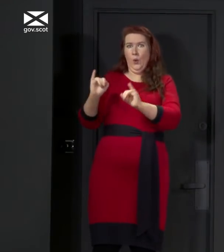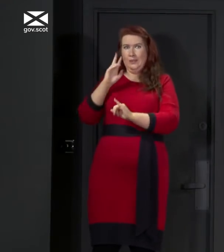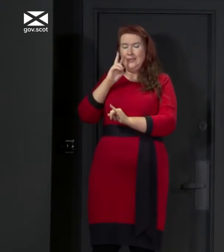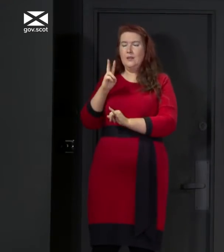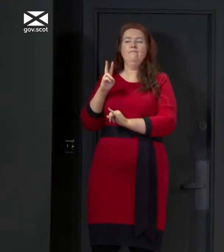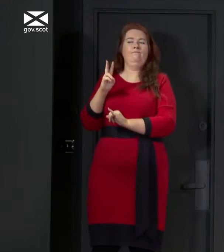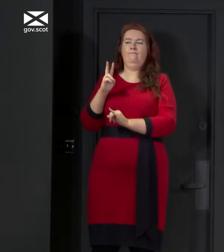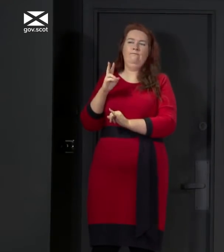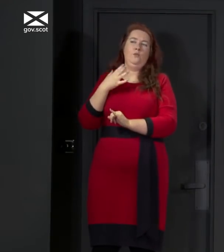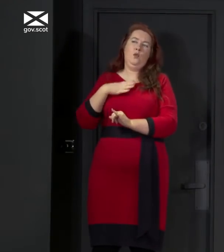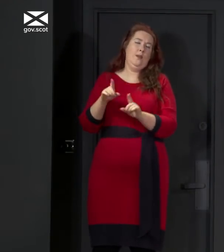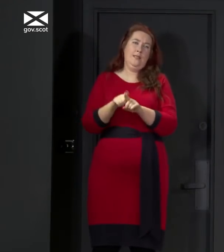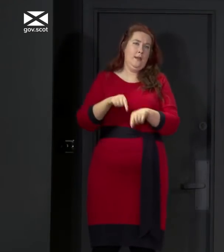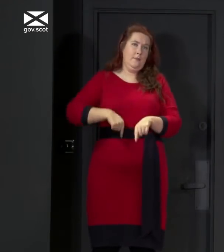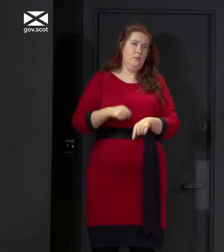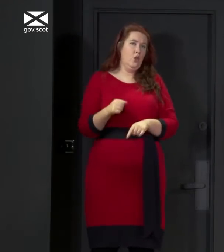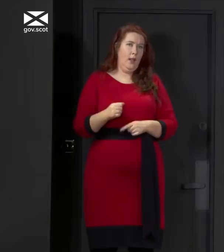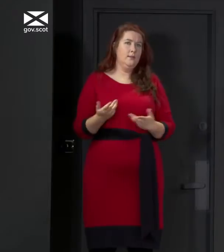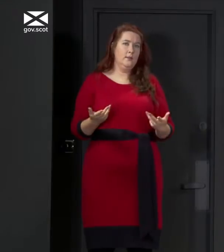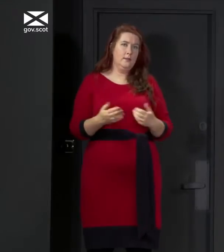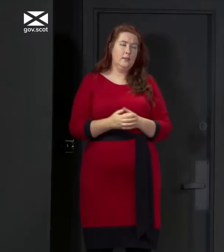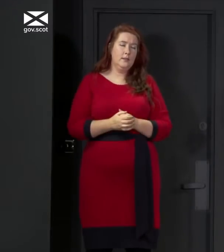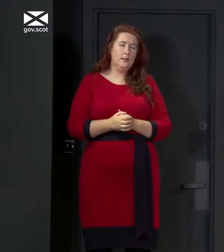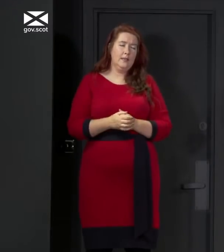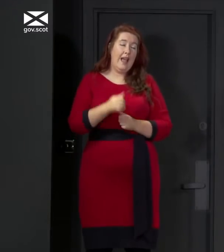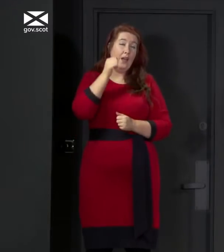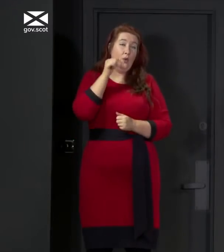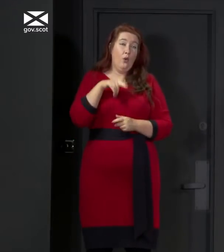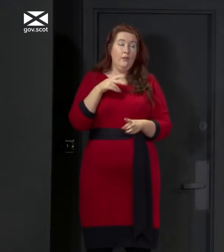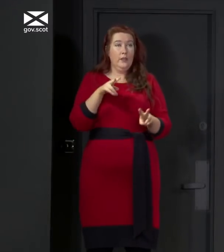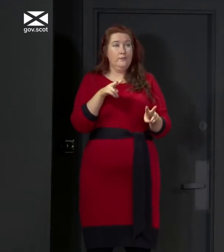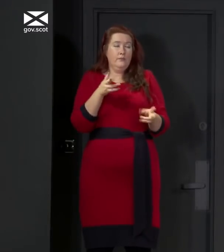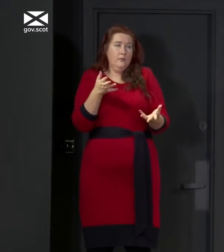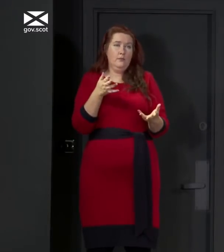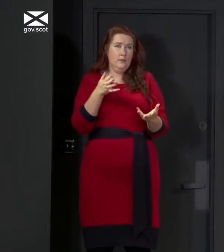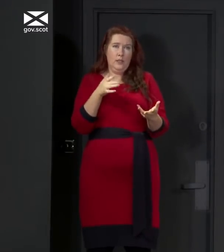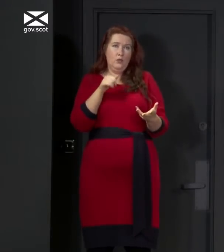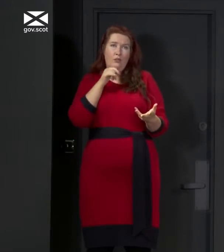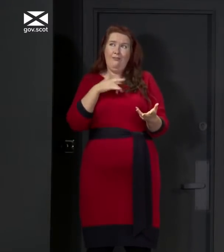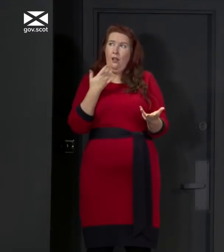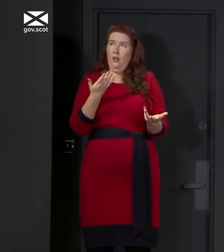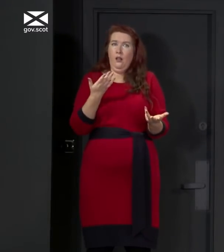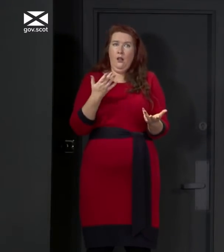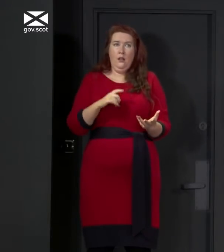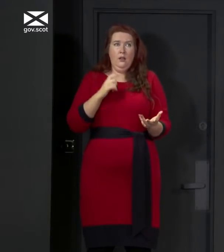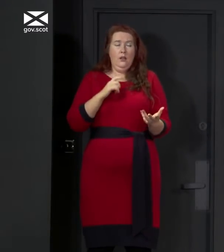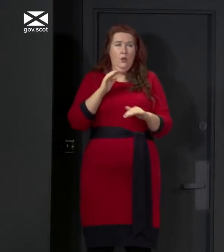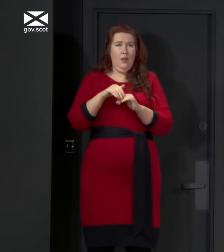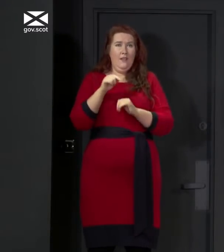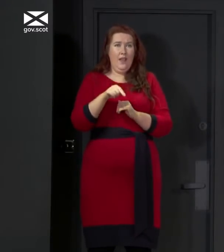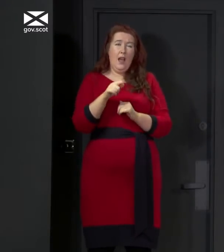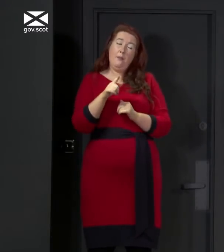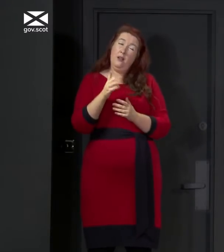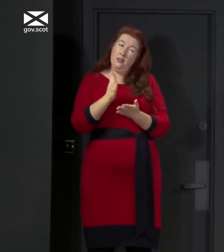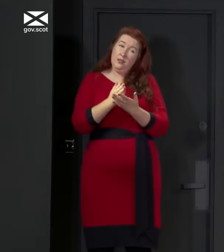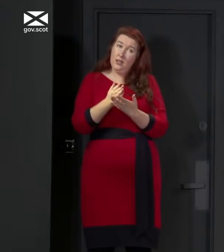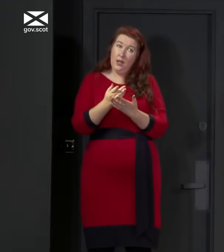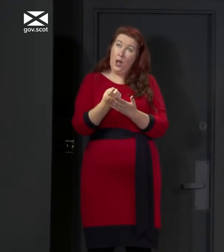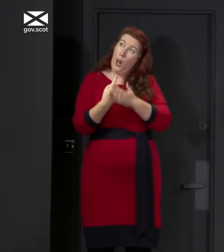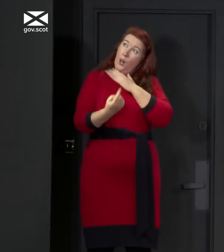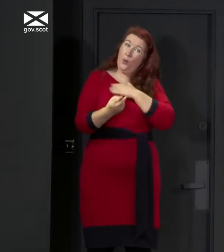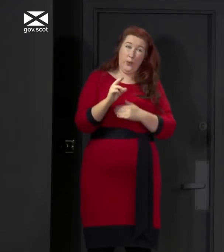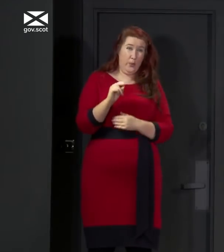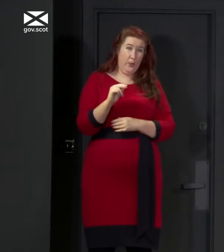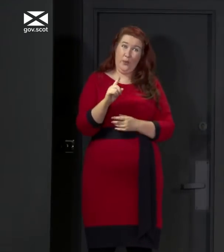doesn't provide any comfort, and nor does it provide comfort for me to say that we're not alone, but we're not alone. People in England, Wales,